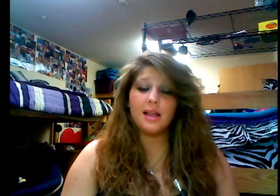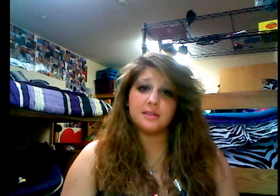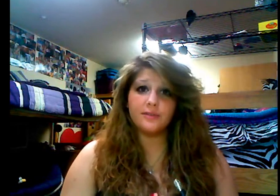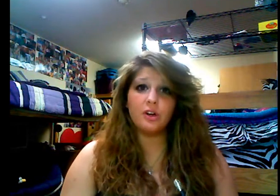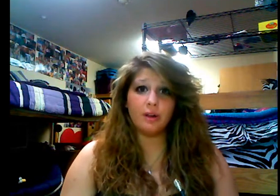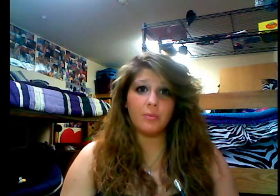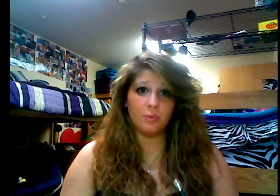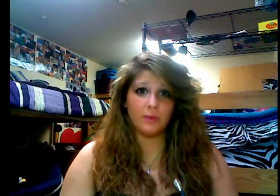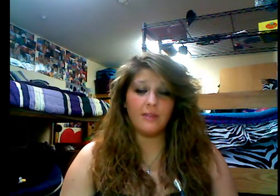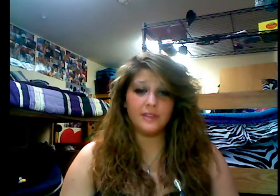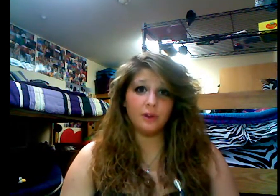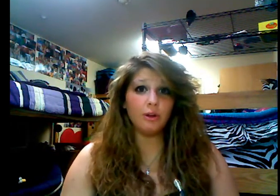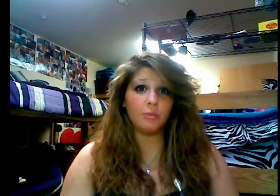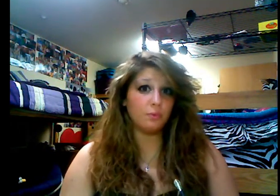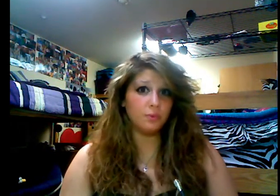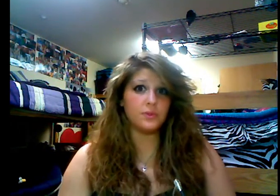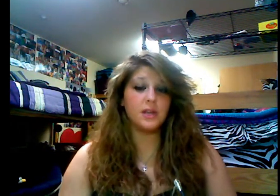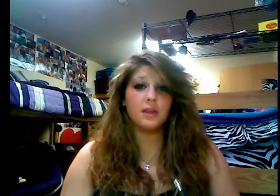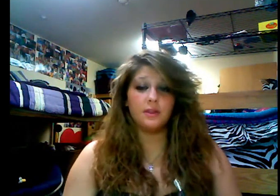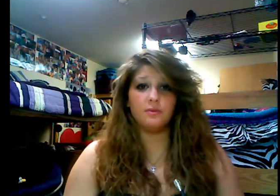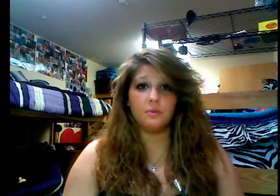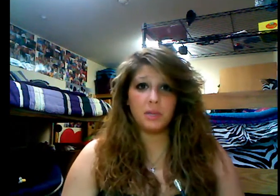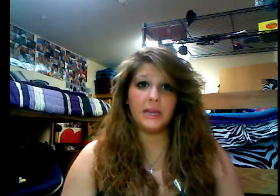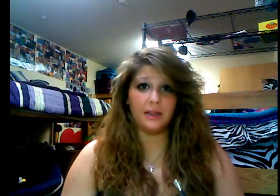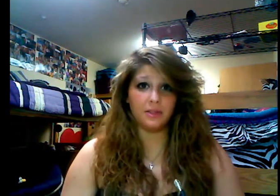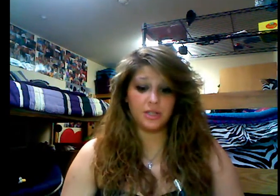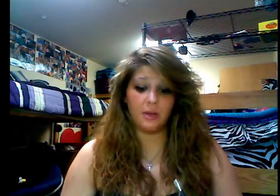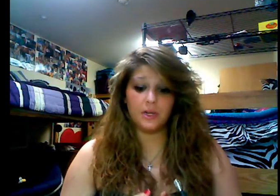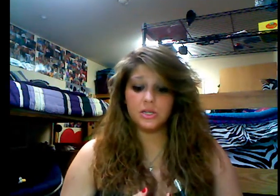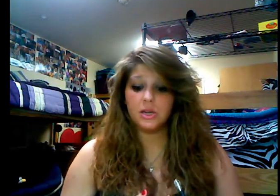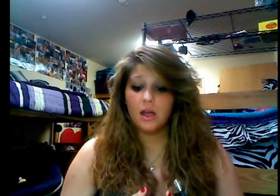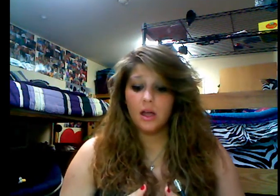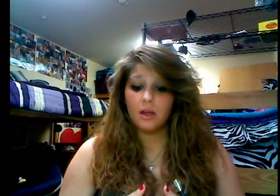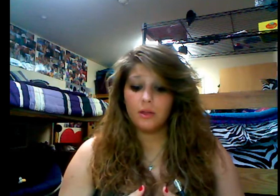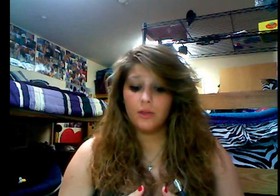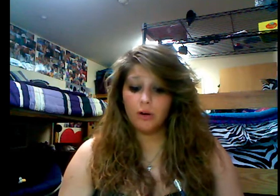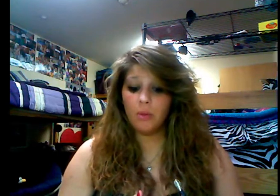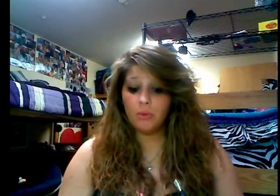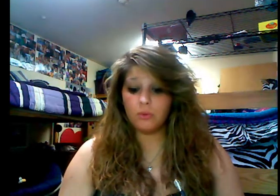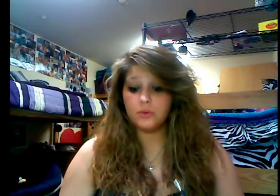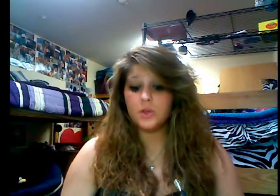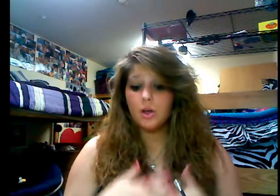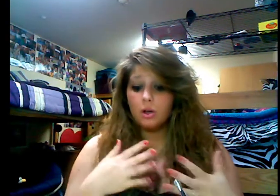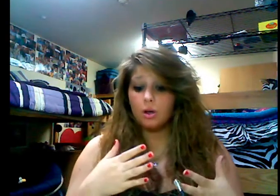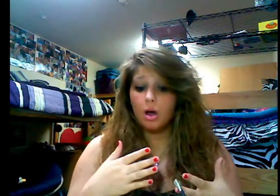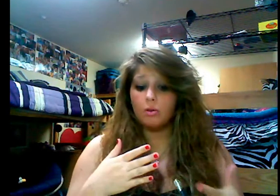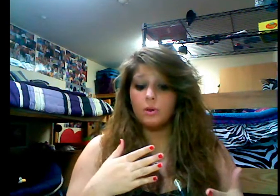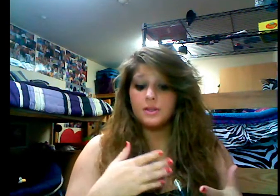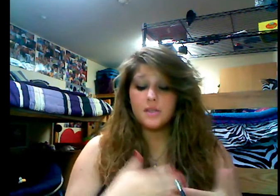has different grammar rules than plain English language. Their grammar rules go